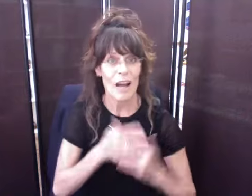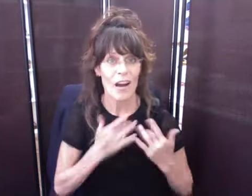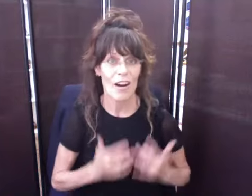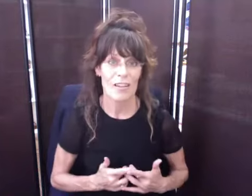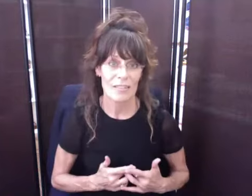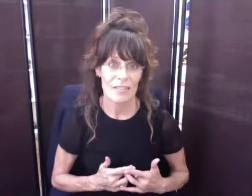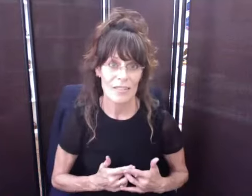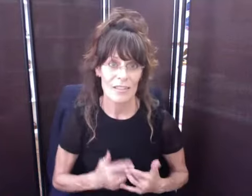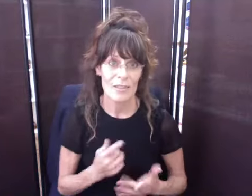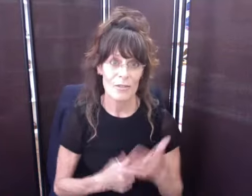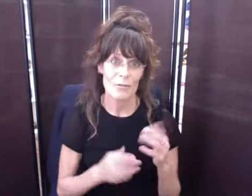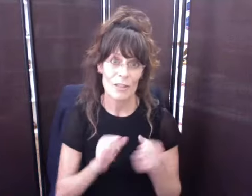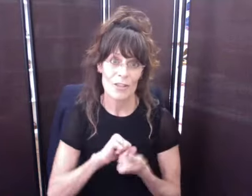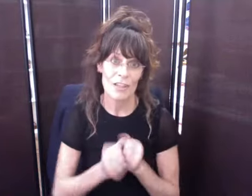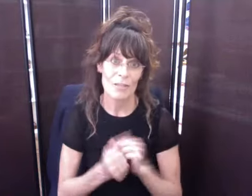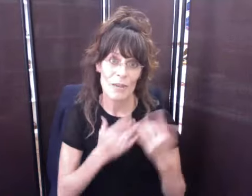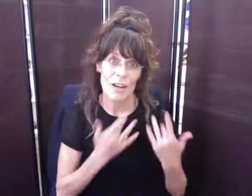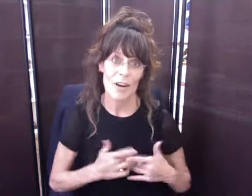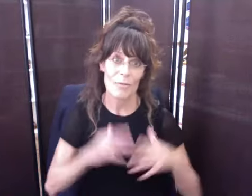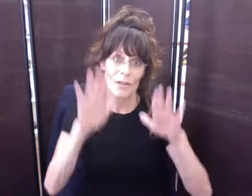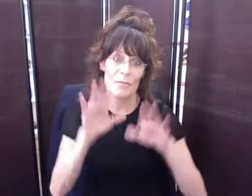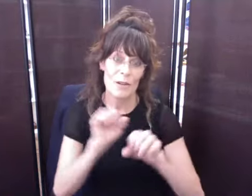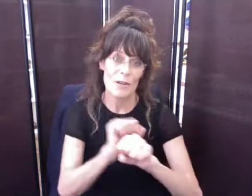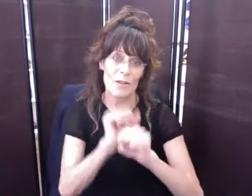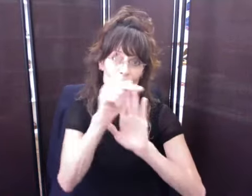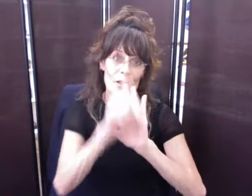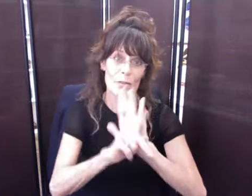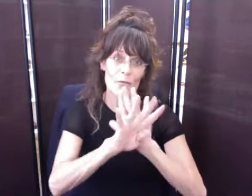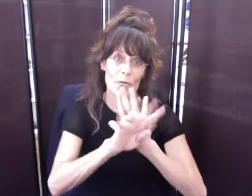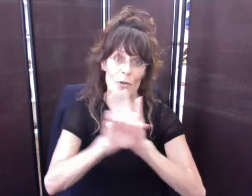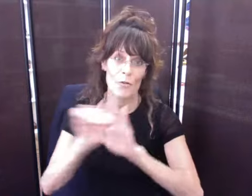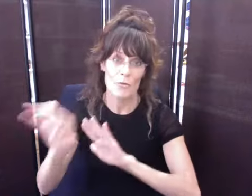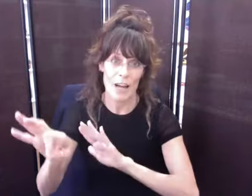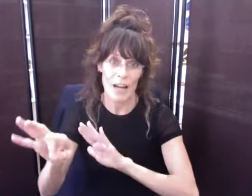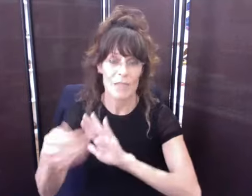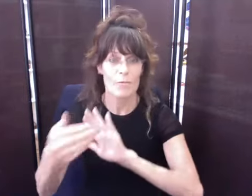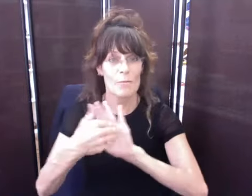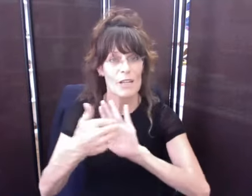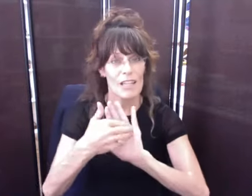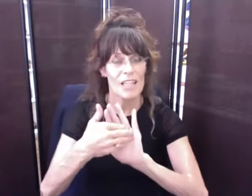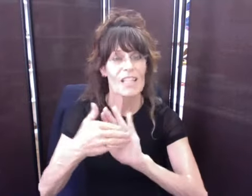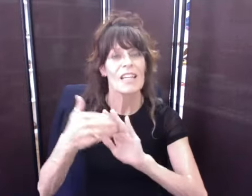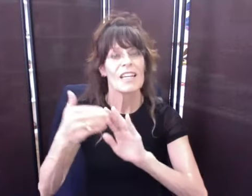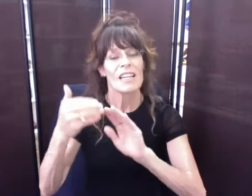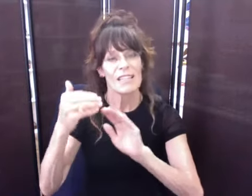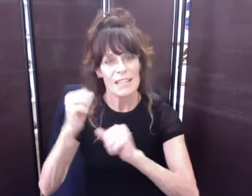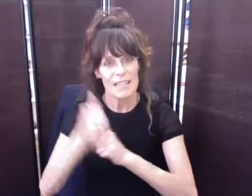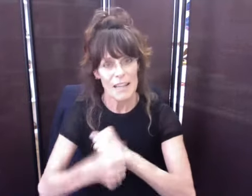What changed my heart was the miracle of the principles in 4 through 9 that are repeated in step 10 and repeated at some level in step 11, and that we